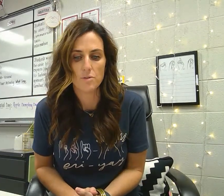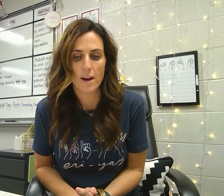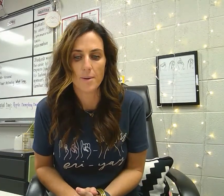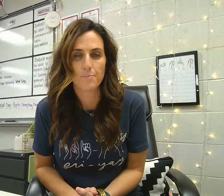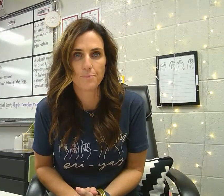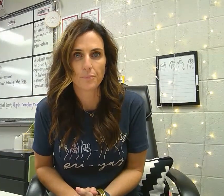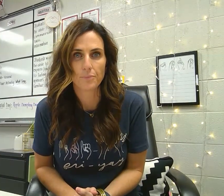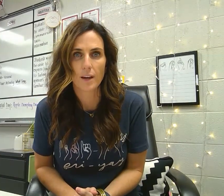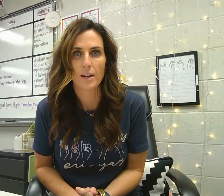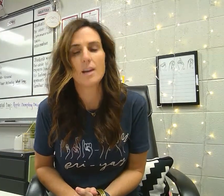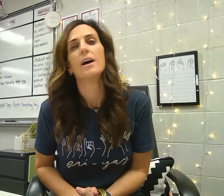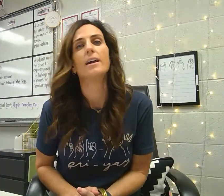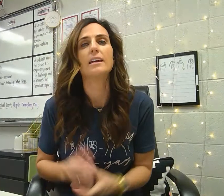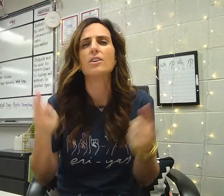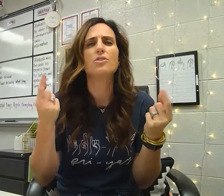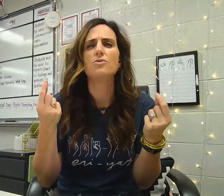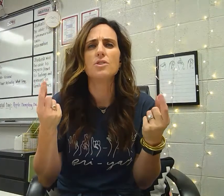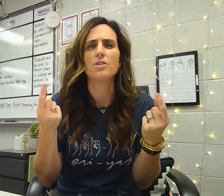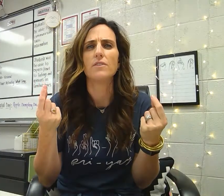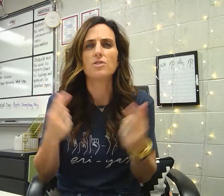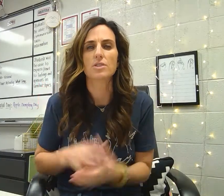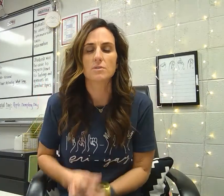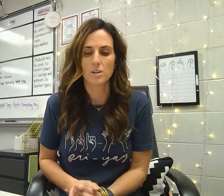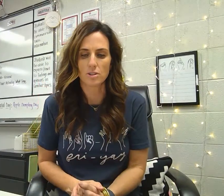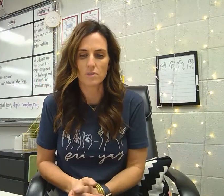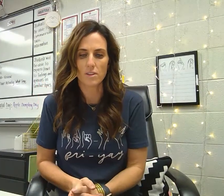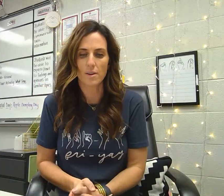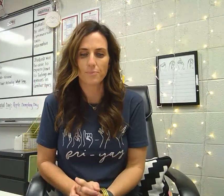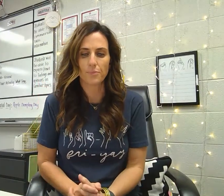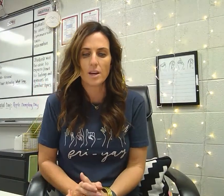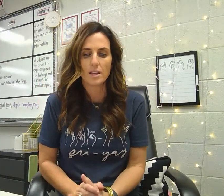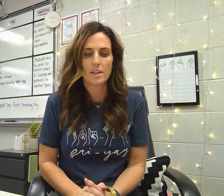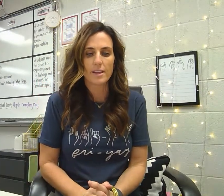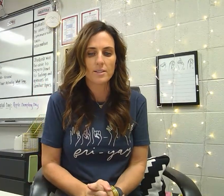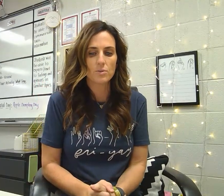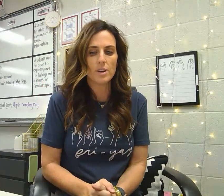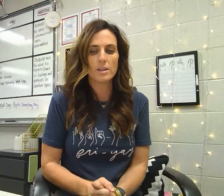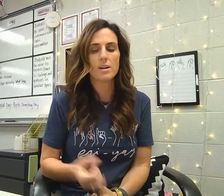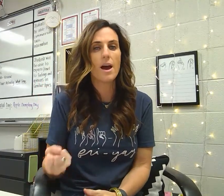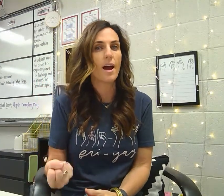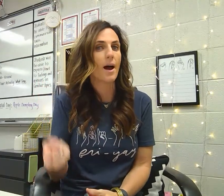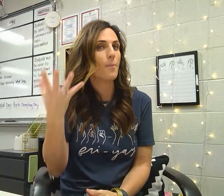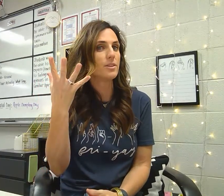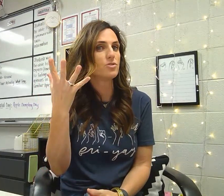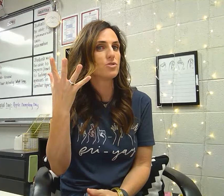that? Okay, and again, you're using your facial expressions for that. The last one, how much